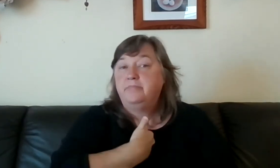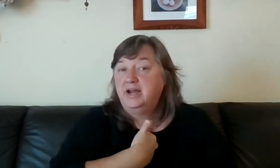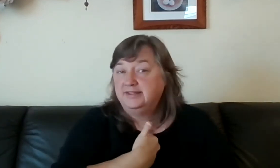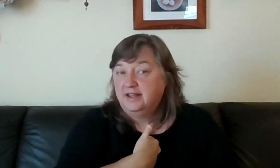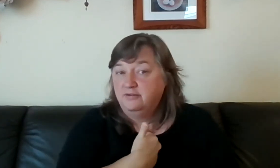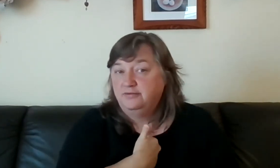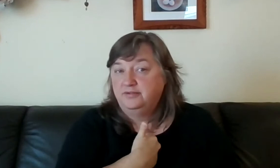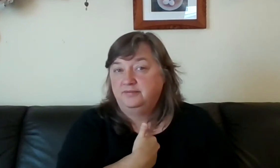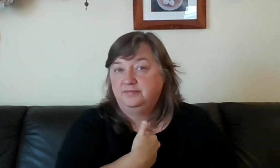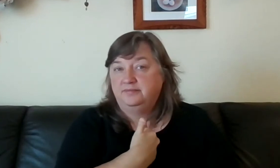Myself.